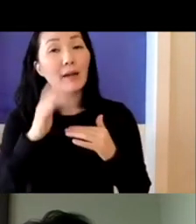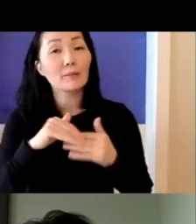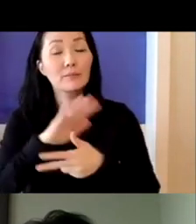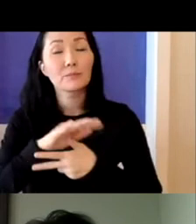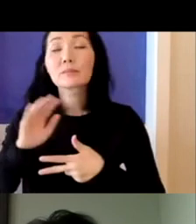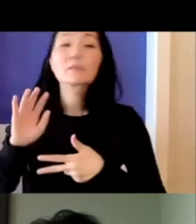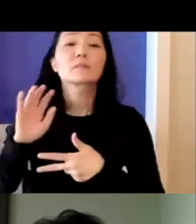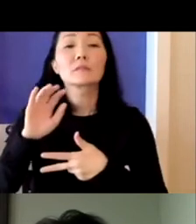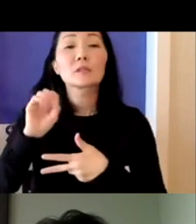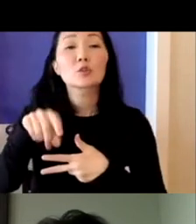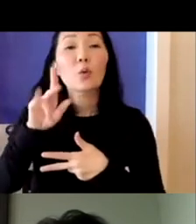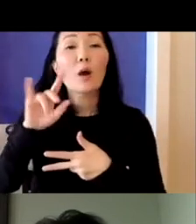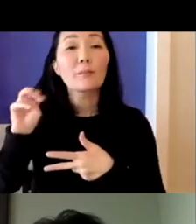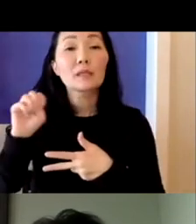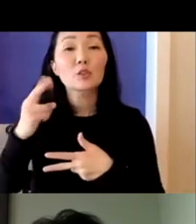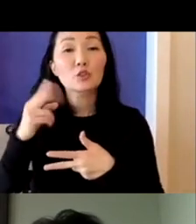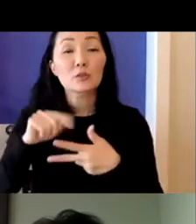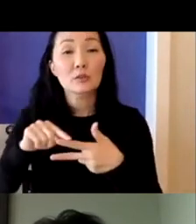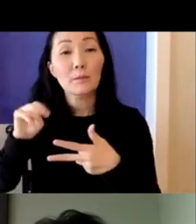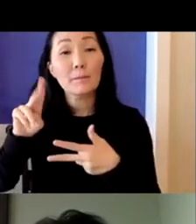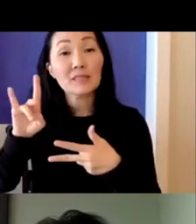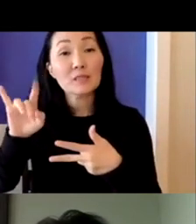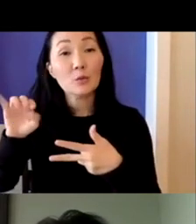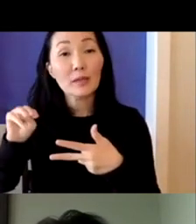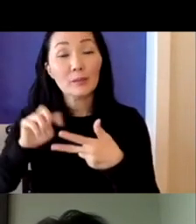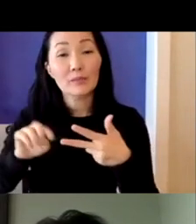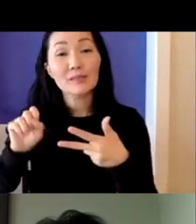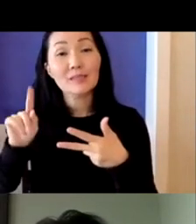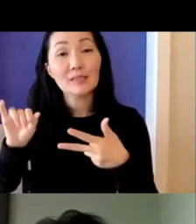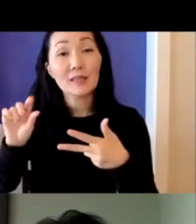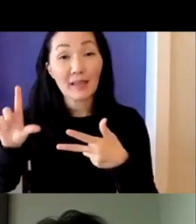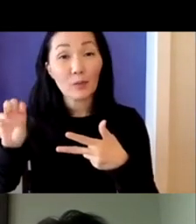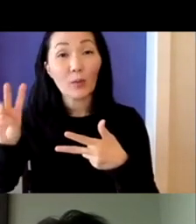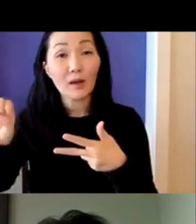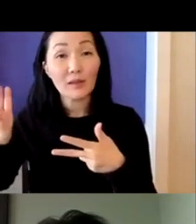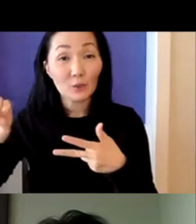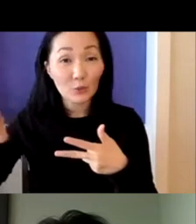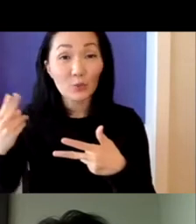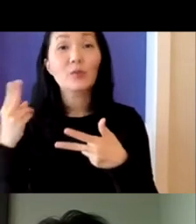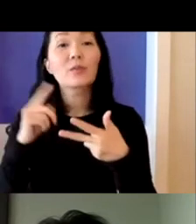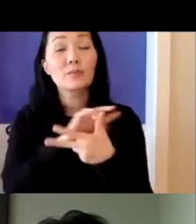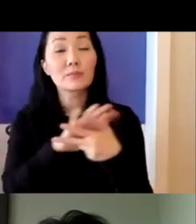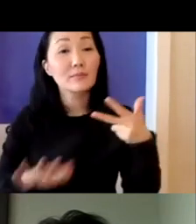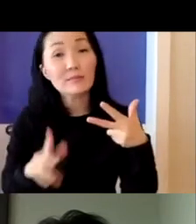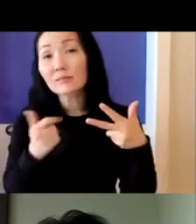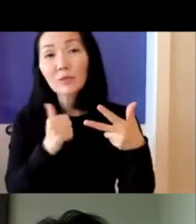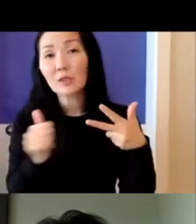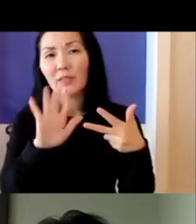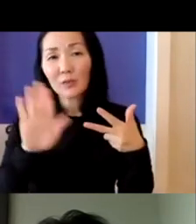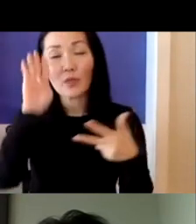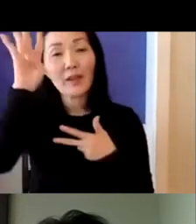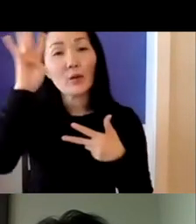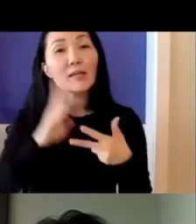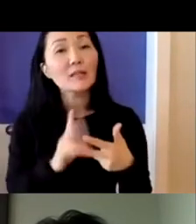other Indigenous peoples and nations? And I think you began to touch on that in your remarks, but if you have anything to add. Awesome, thank